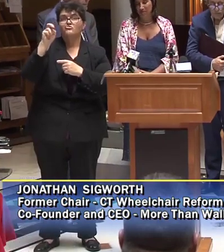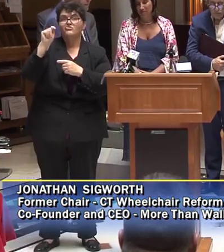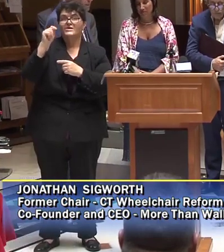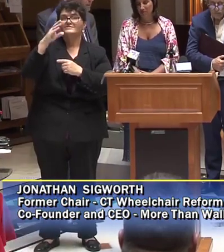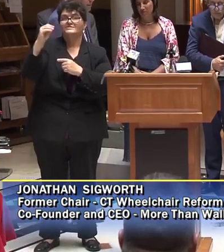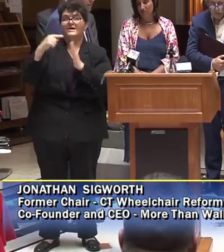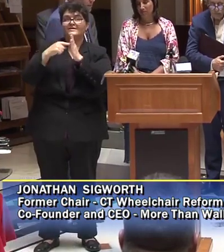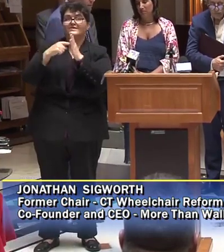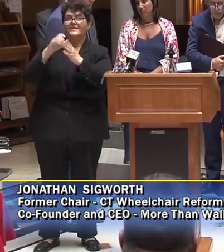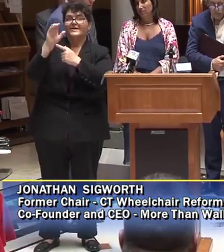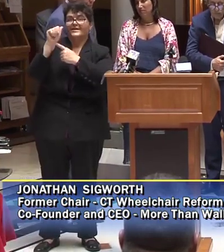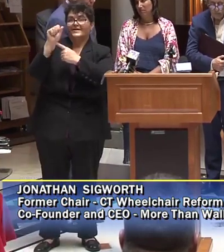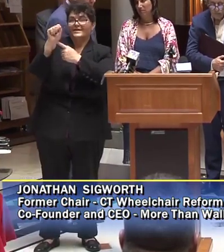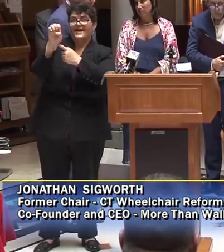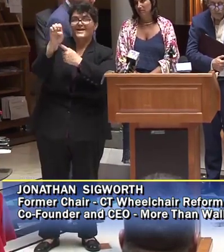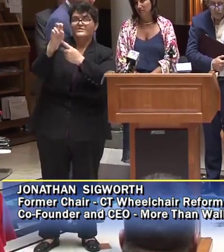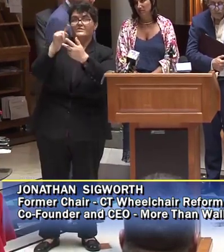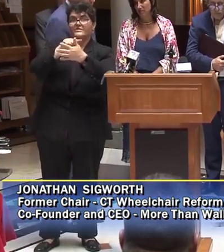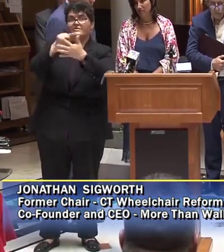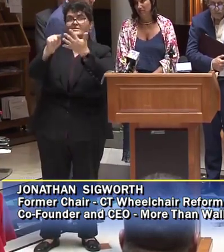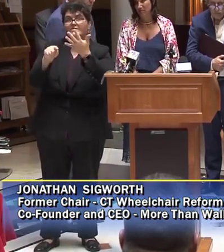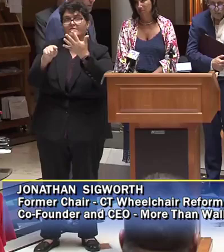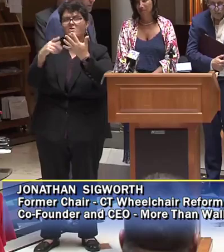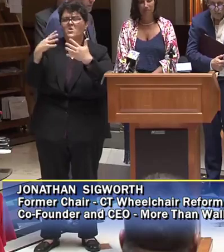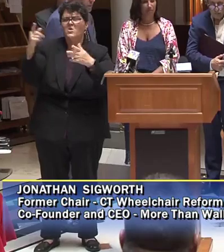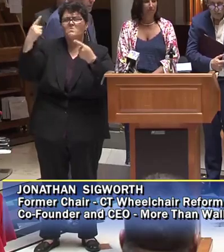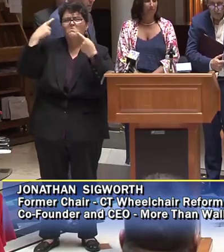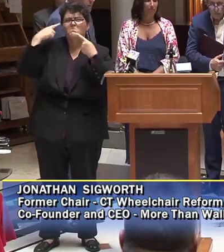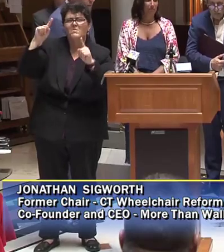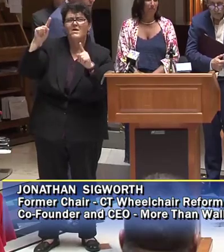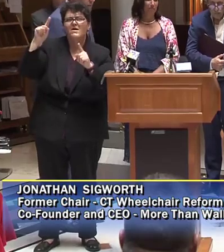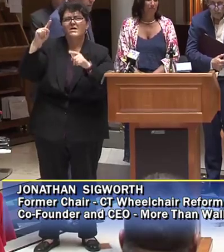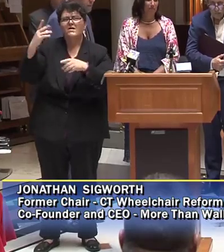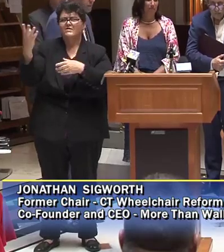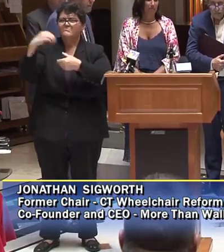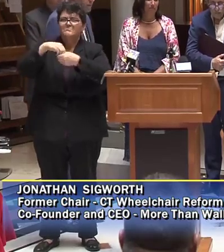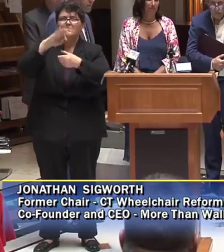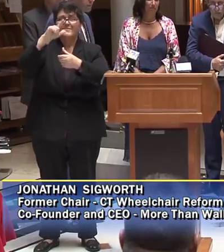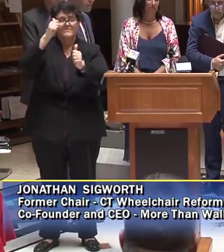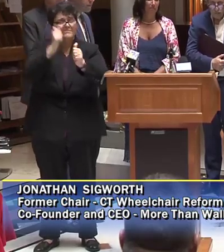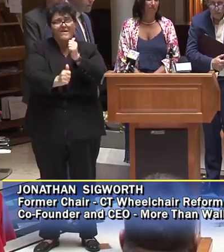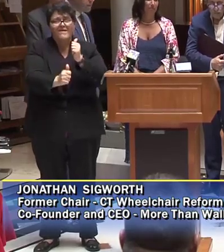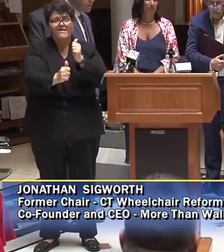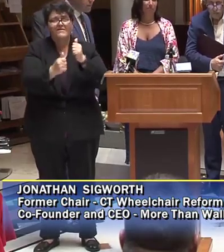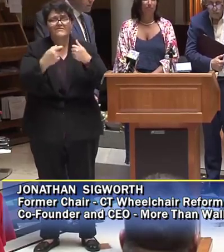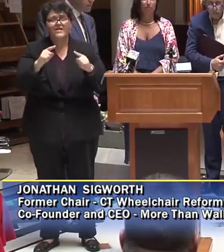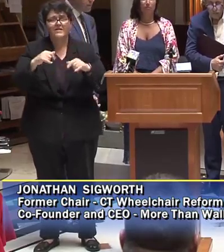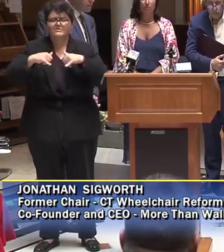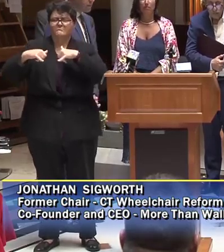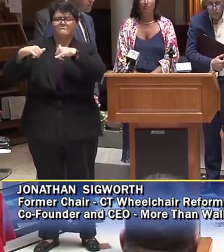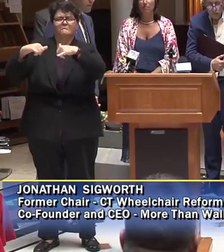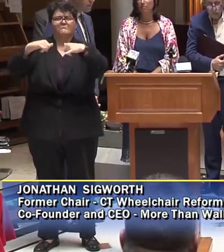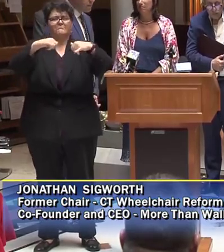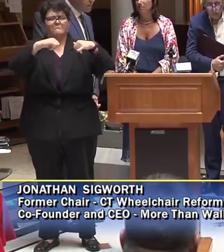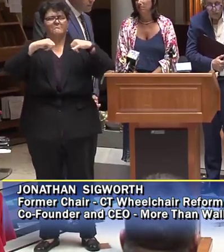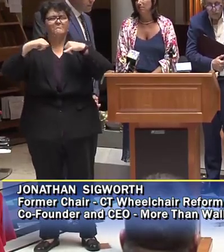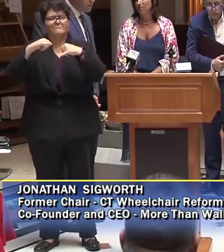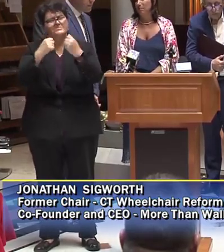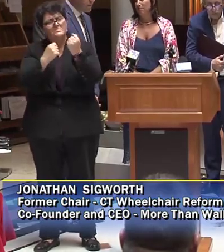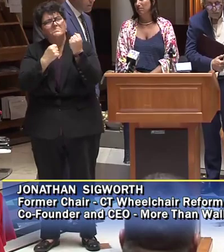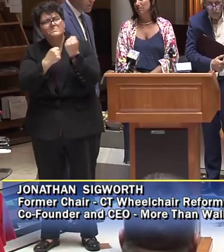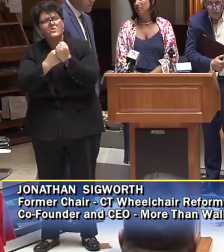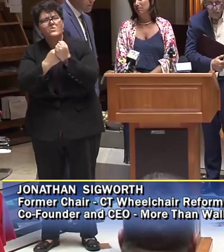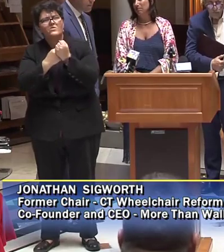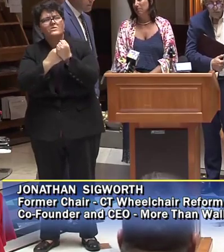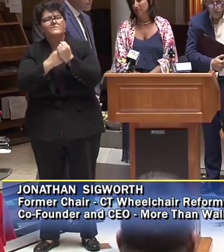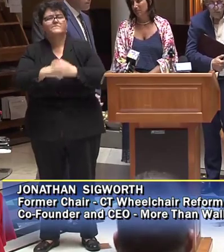that has passed with unanimous and bipartisan support in the House and Senate, and Representative Smith